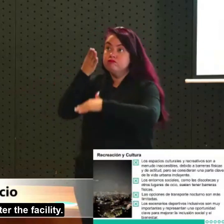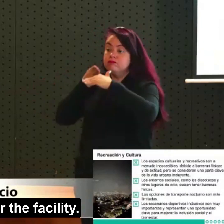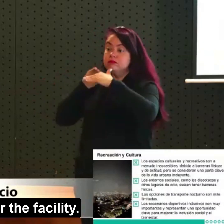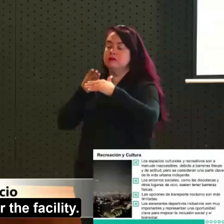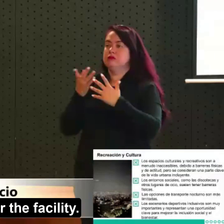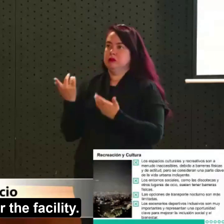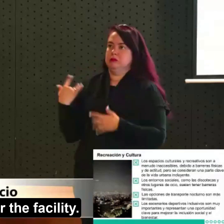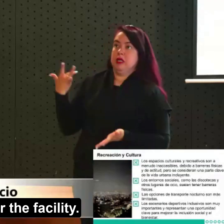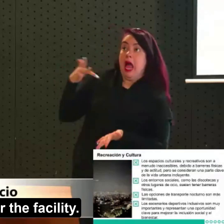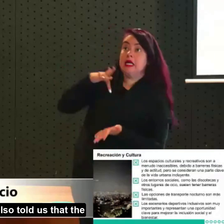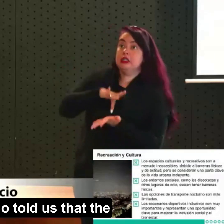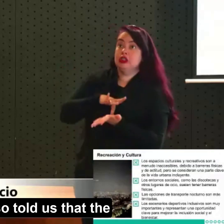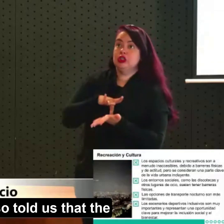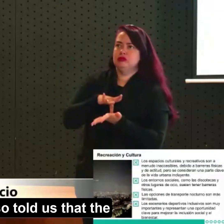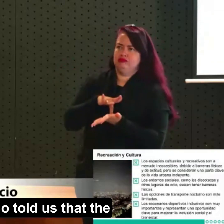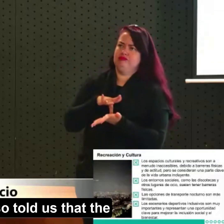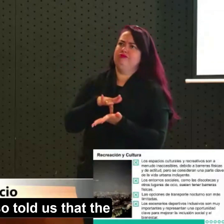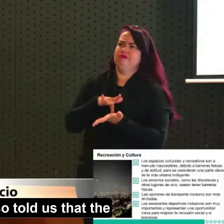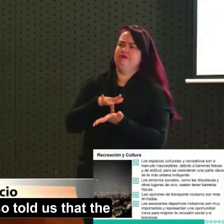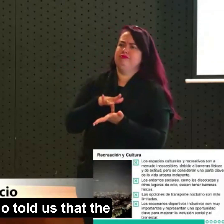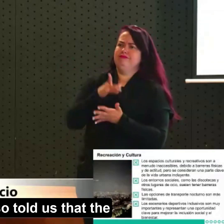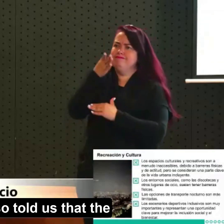cannot actually enter the facility.